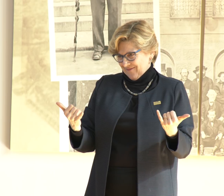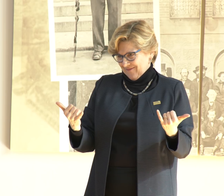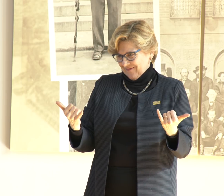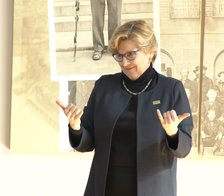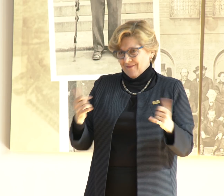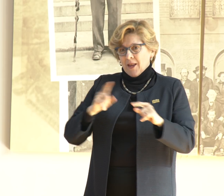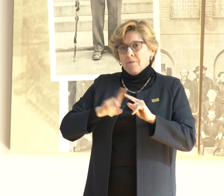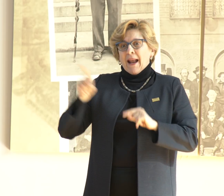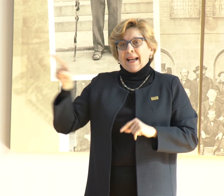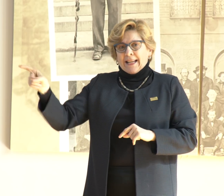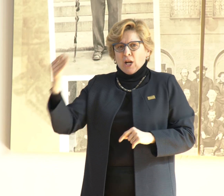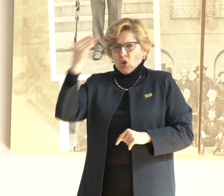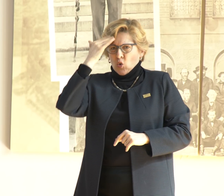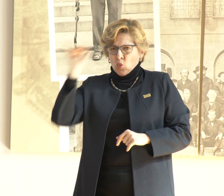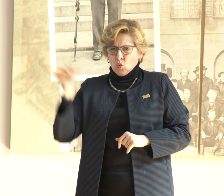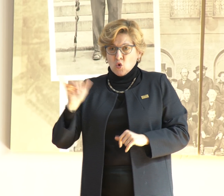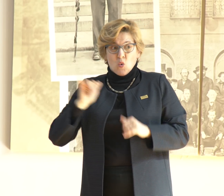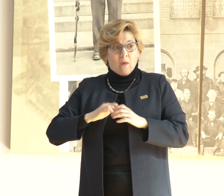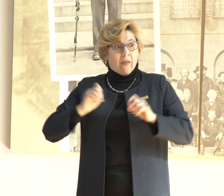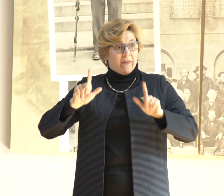the dots as we can today.